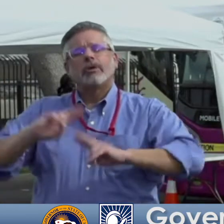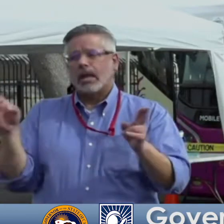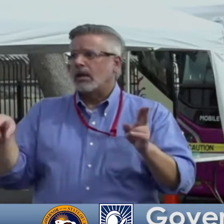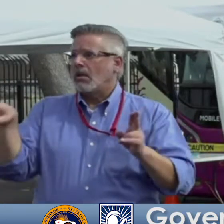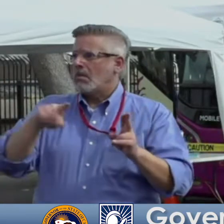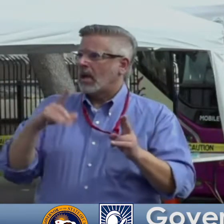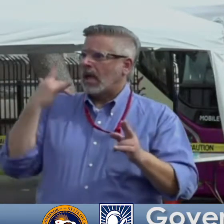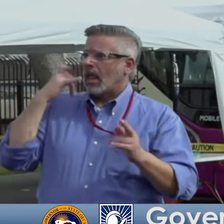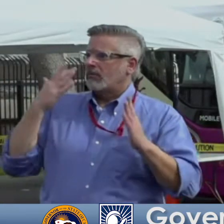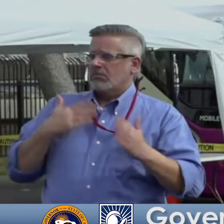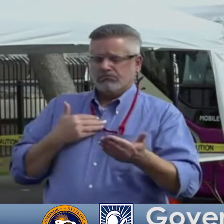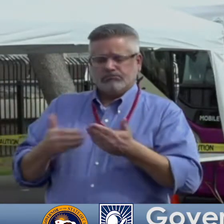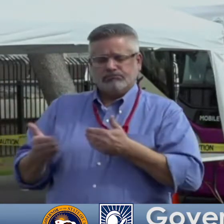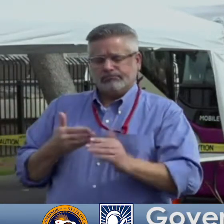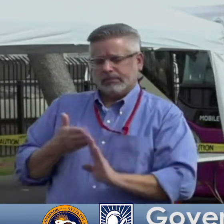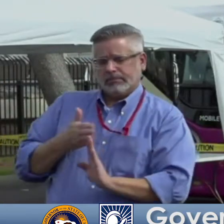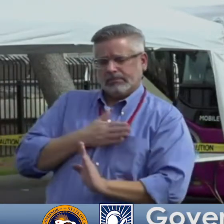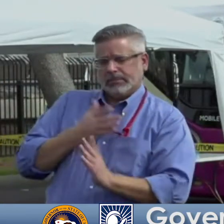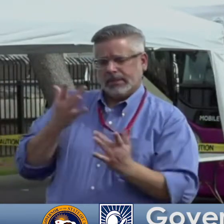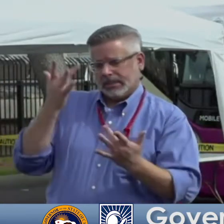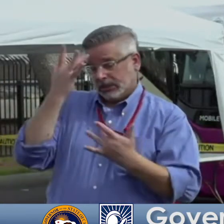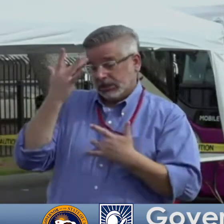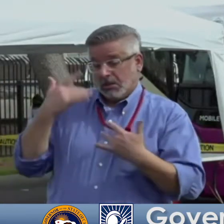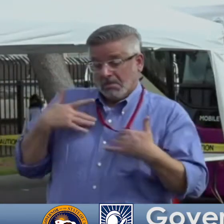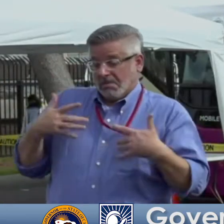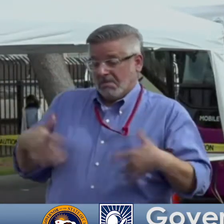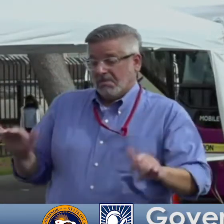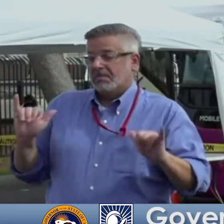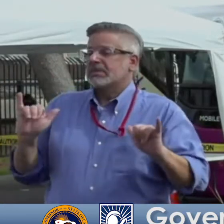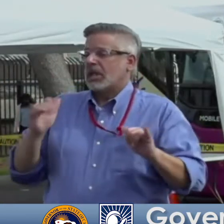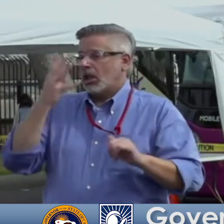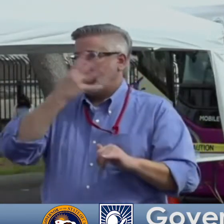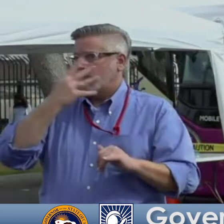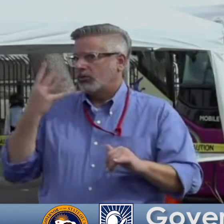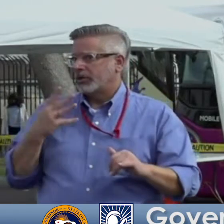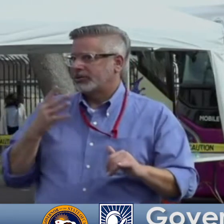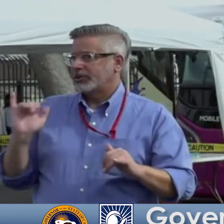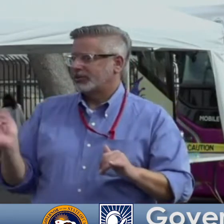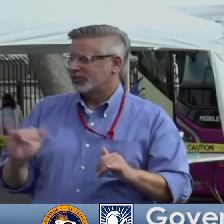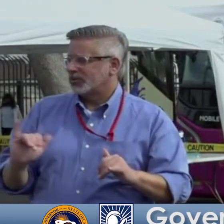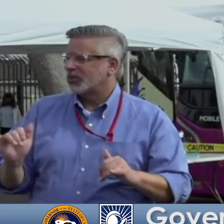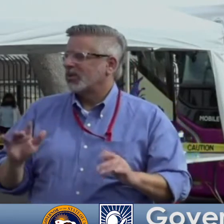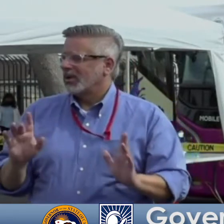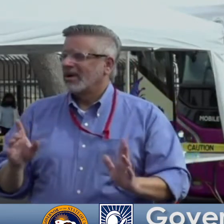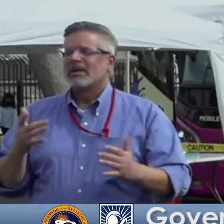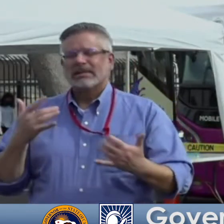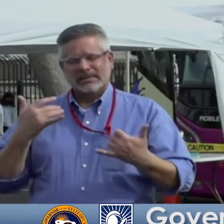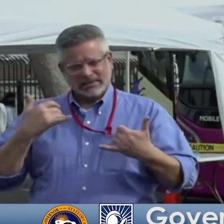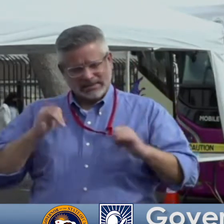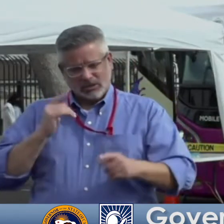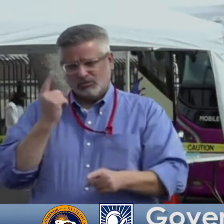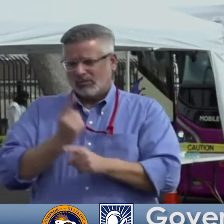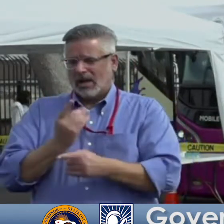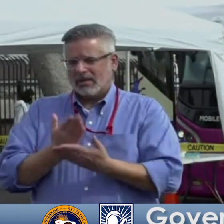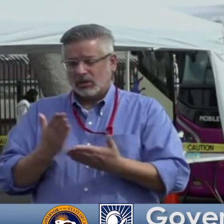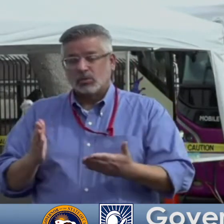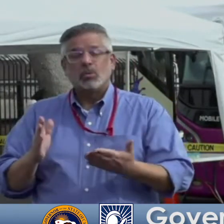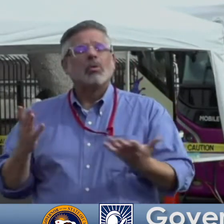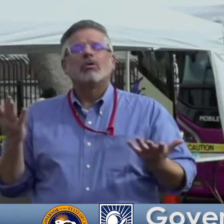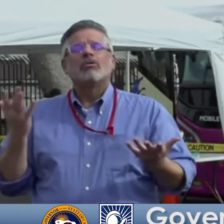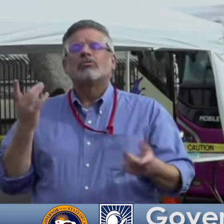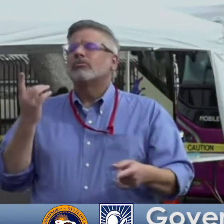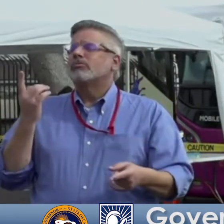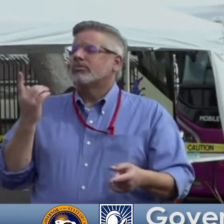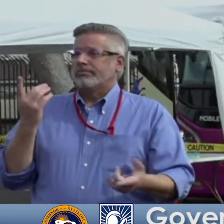Californians, regardless of pre-existing conditions, ability to pay, or their immigration status. We do it because it's the right thing to do. We do it because it's